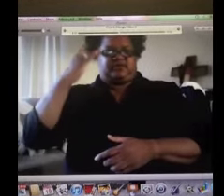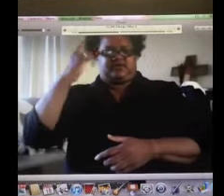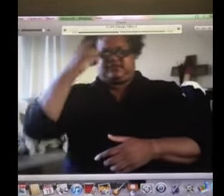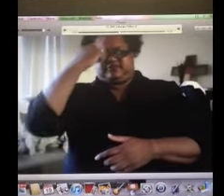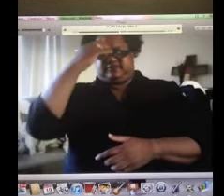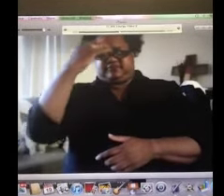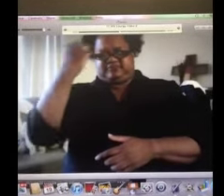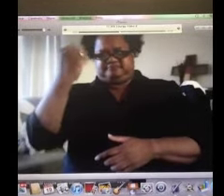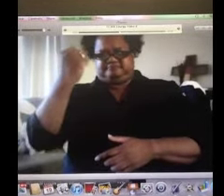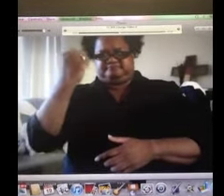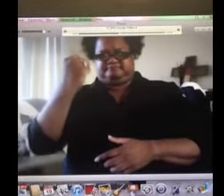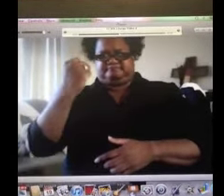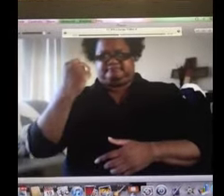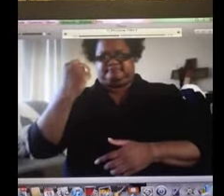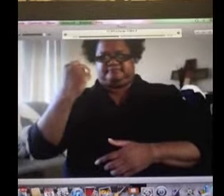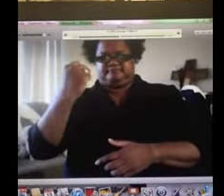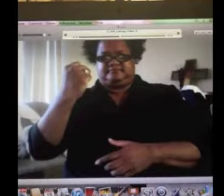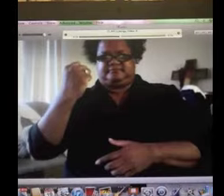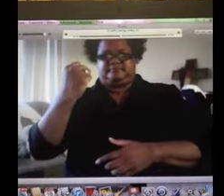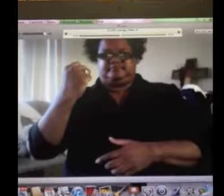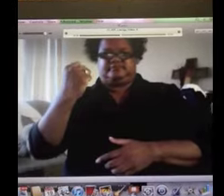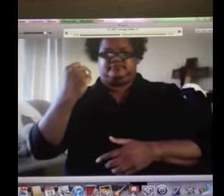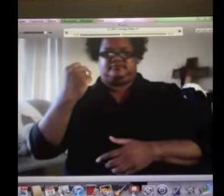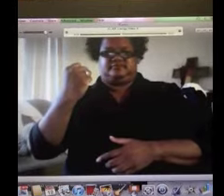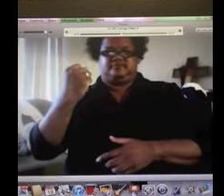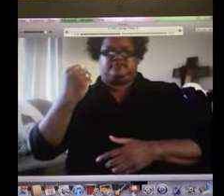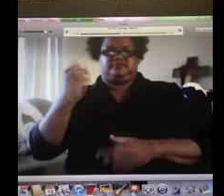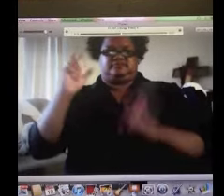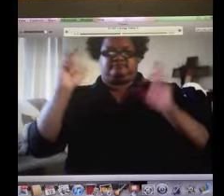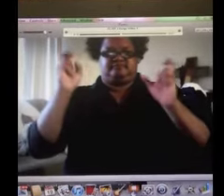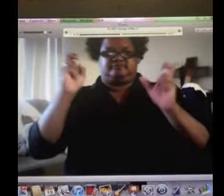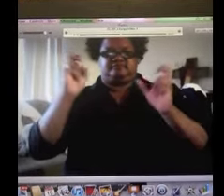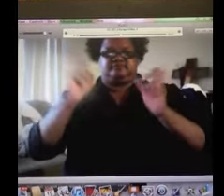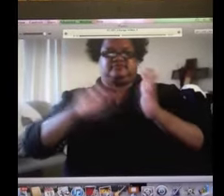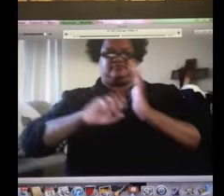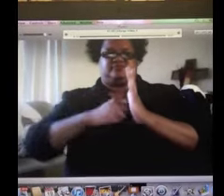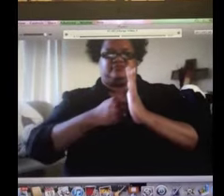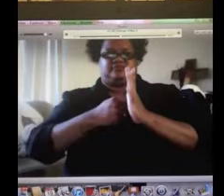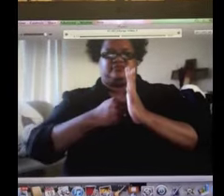he called Peter a rock, and essentially he was the foundation for the church.